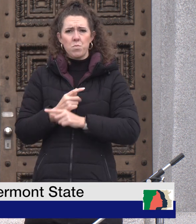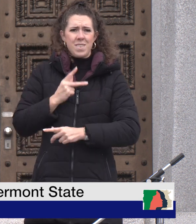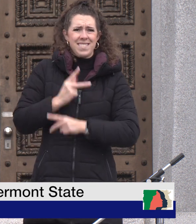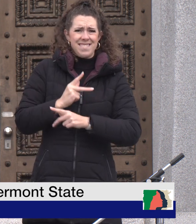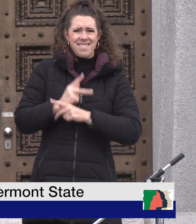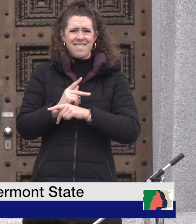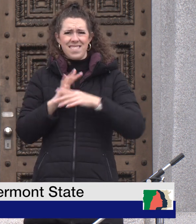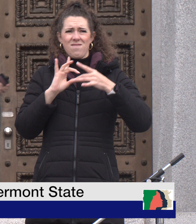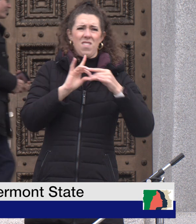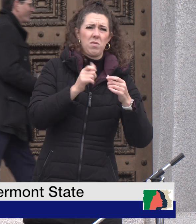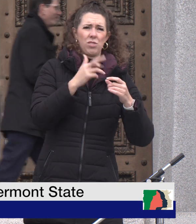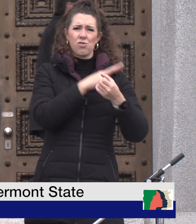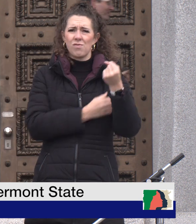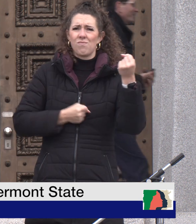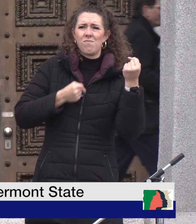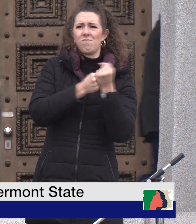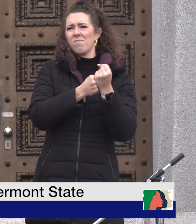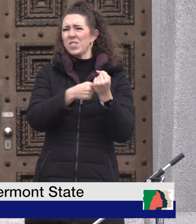care.